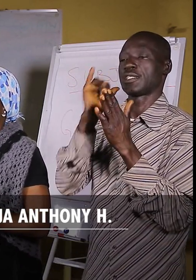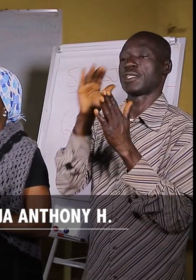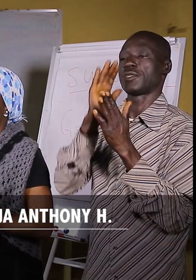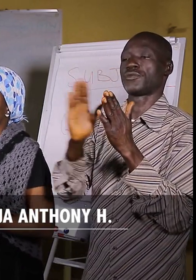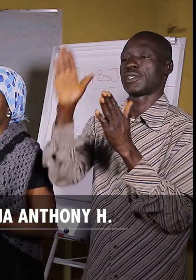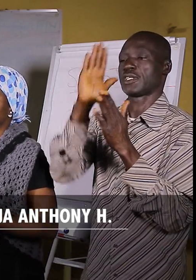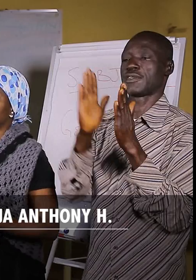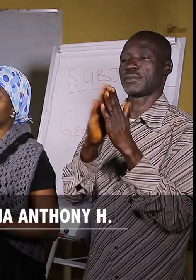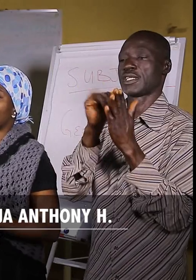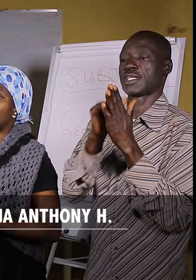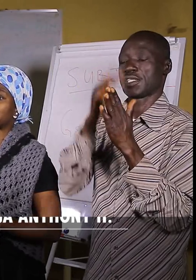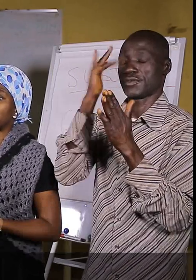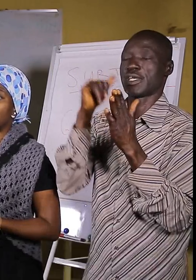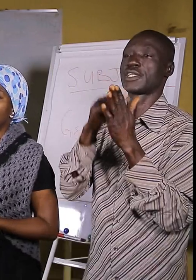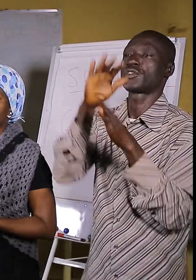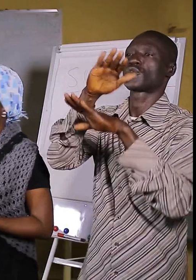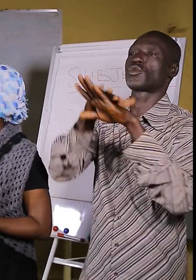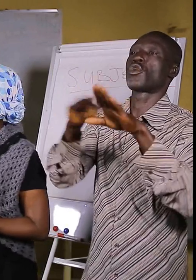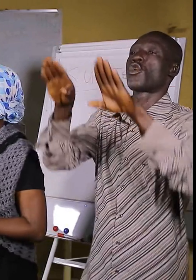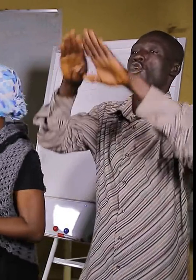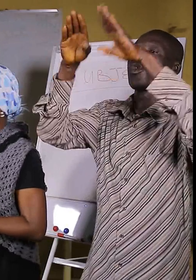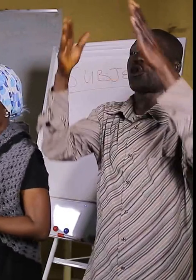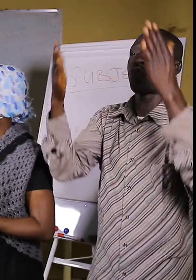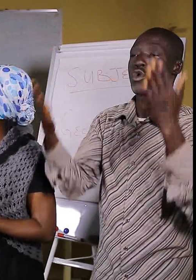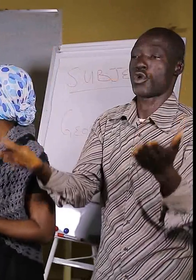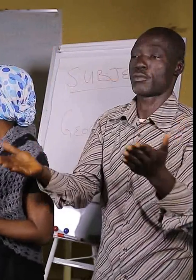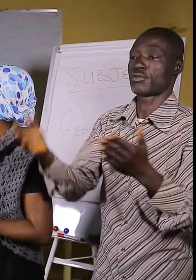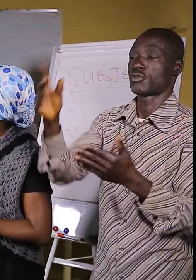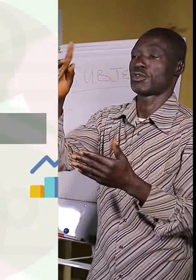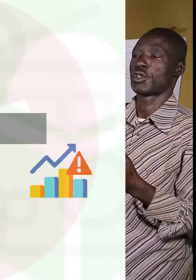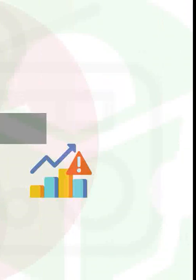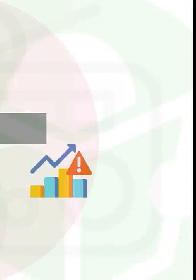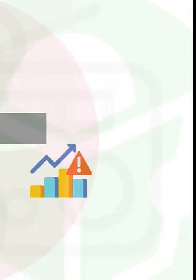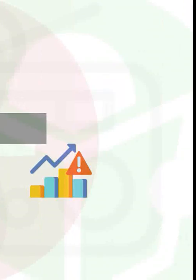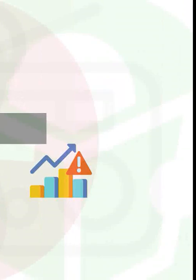meet. That is why it is referred to as an open traverse.